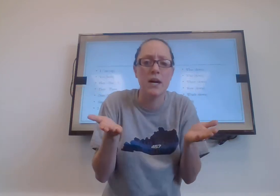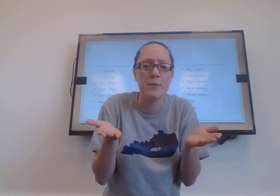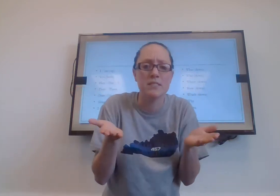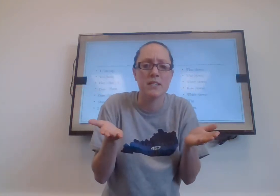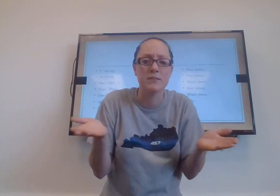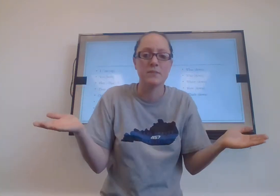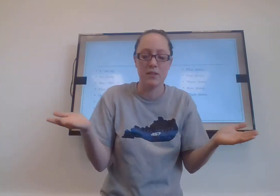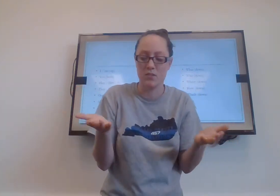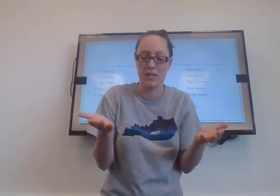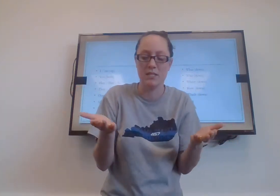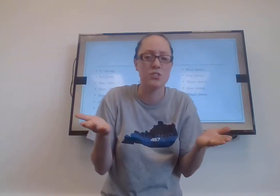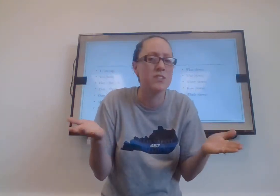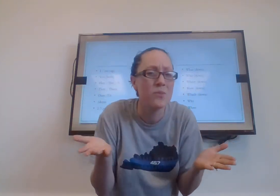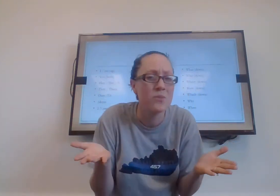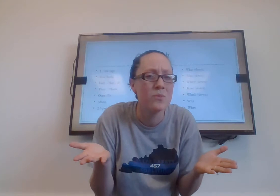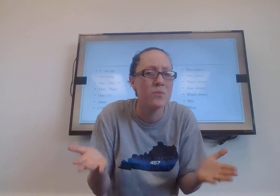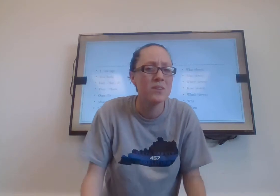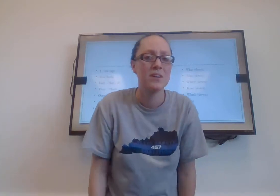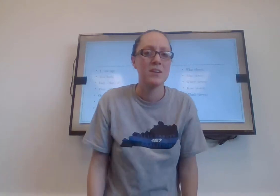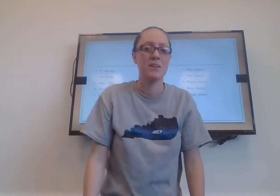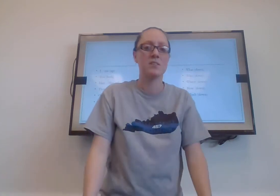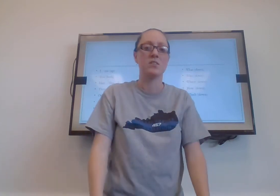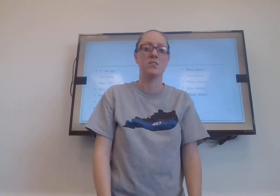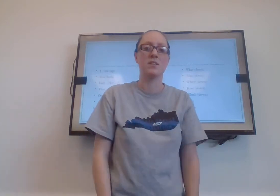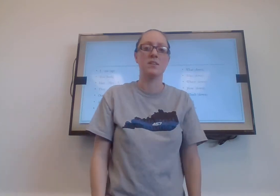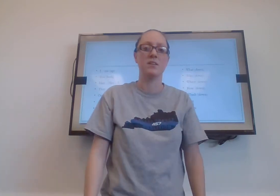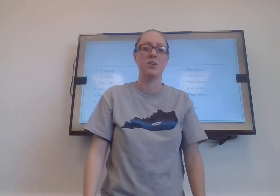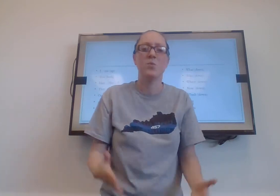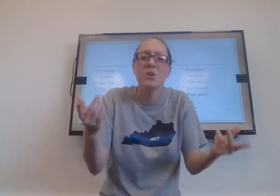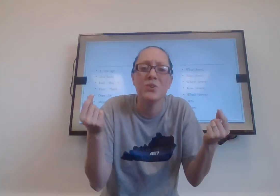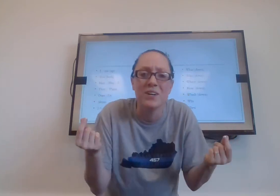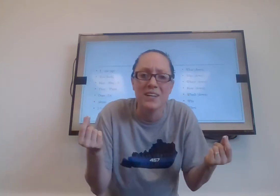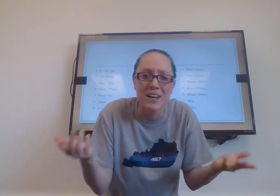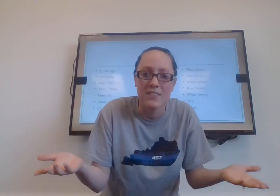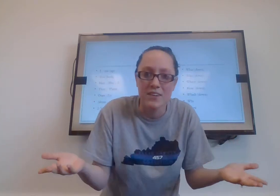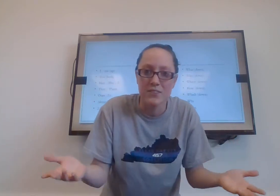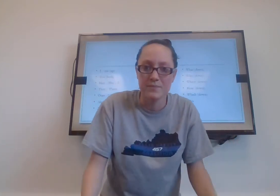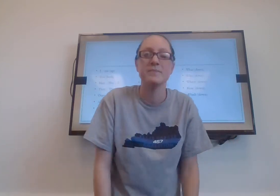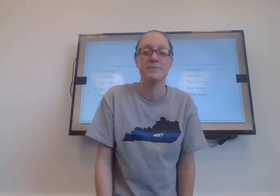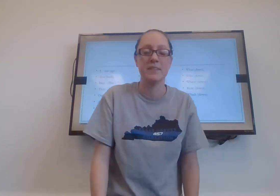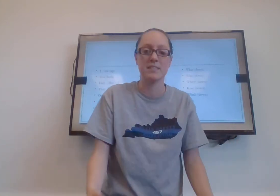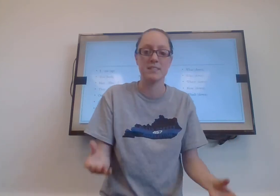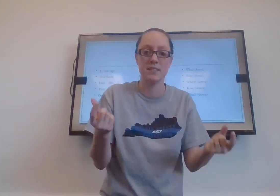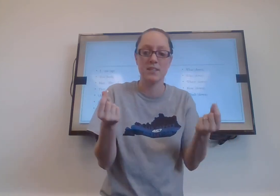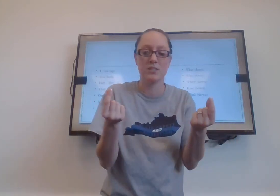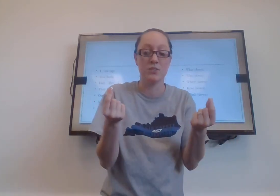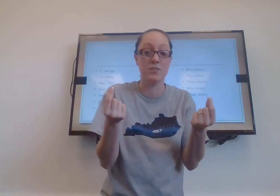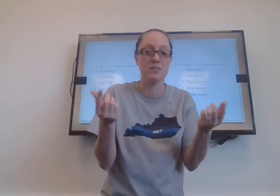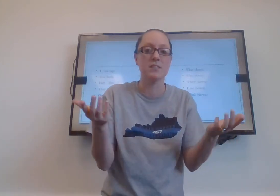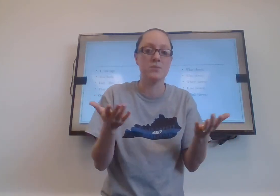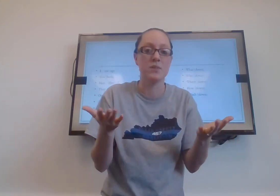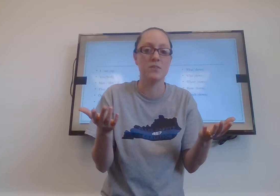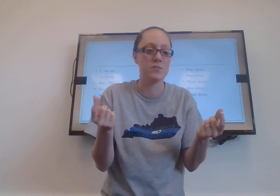eyebrows down, and those hands just like. So like, what are you doing? Kind of deal. That's doing this. We'll get over some of